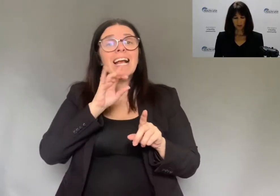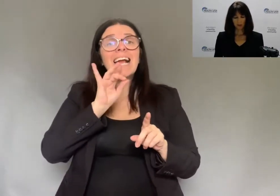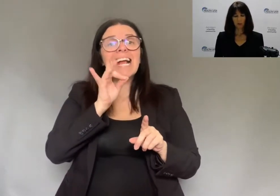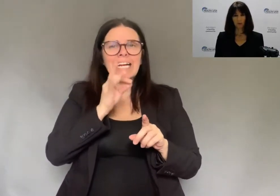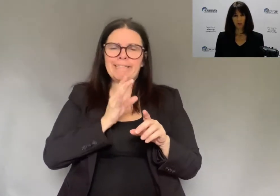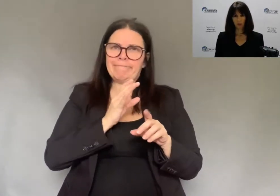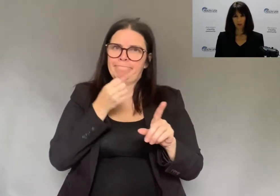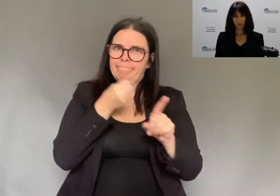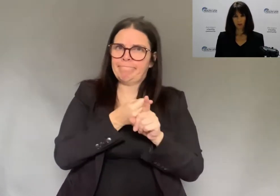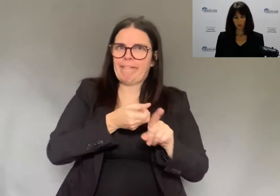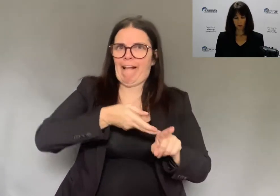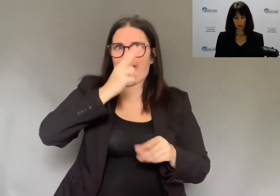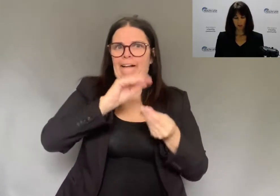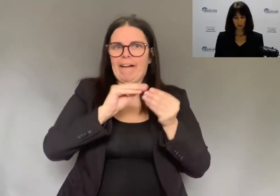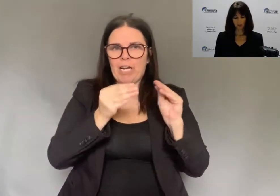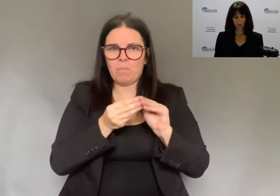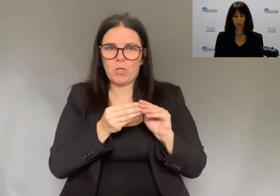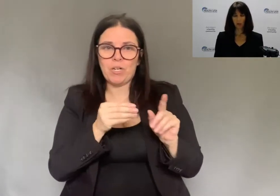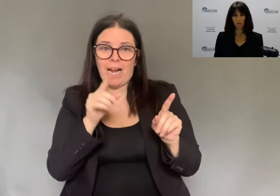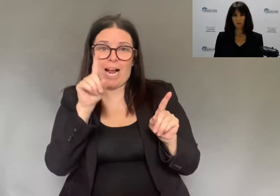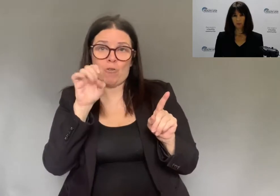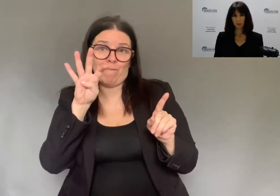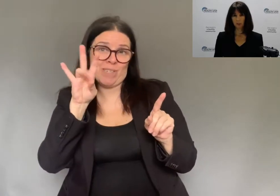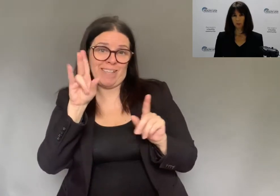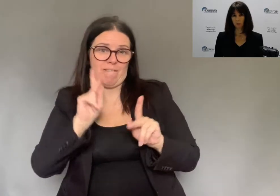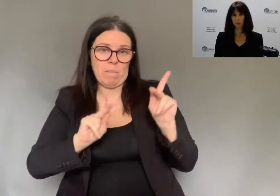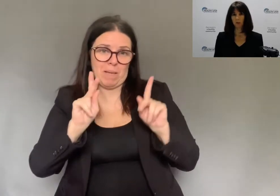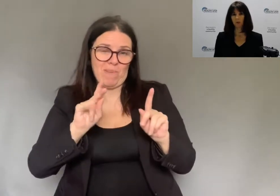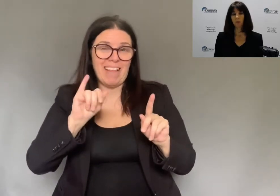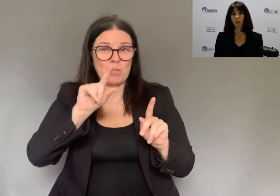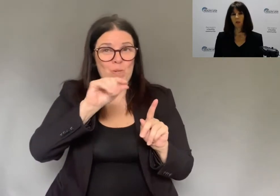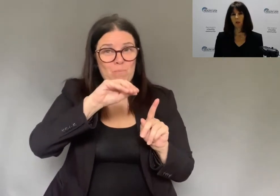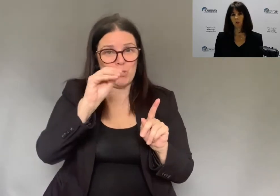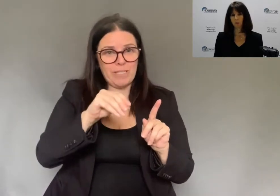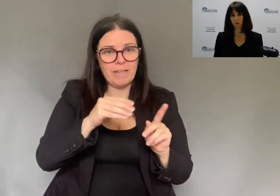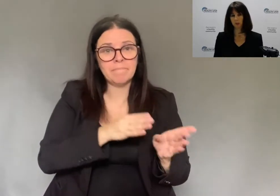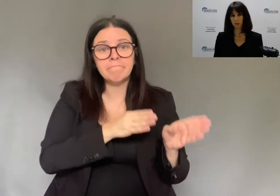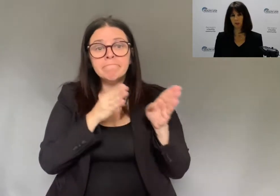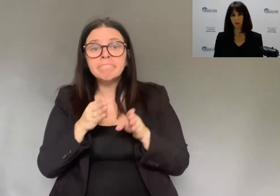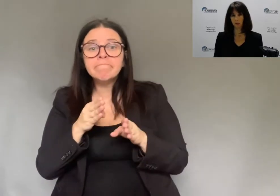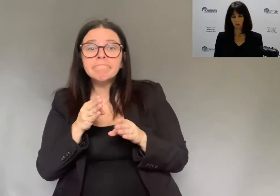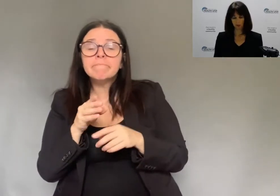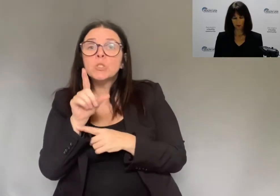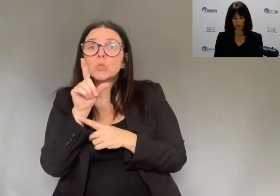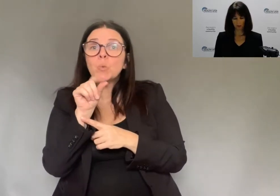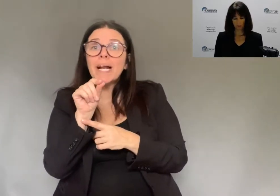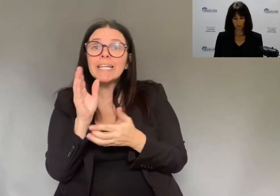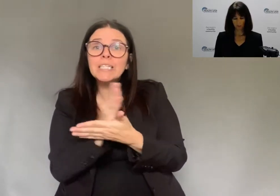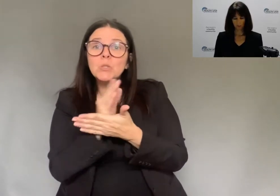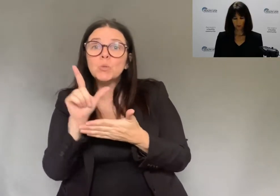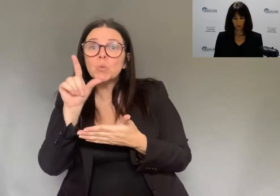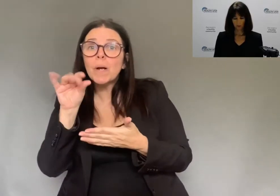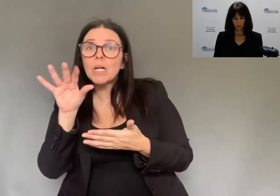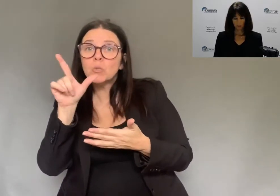43% of our total cases are male, 56% are female, and 1% is unknown at this time.